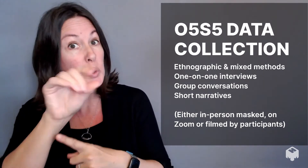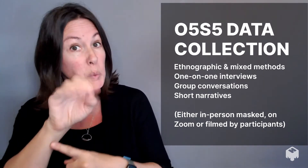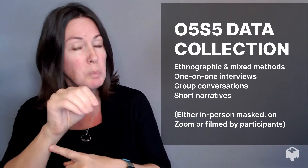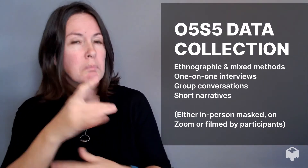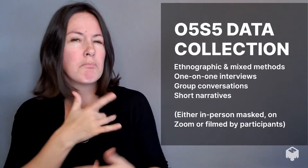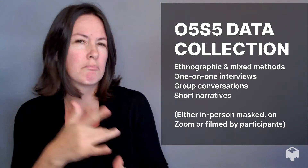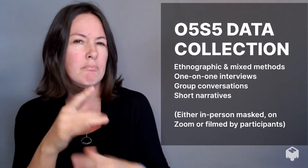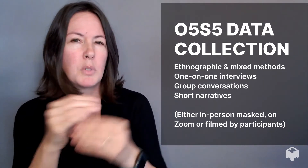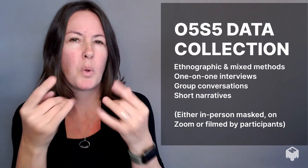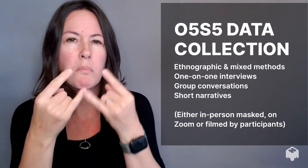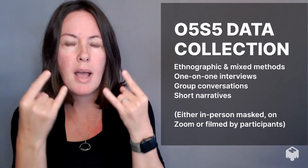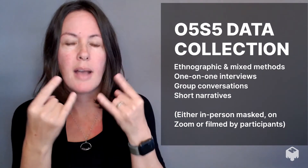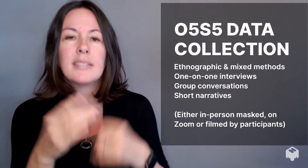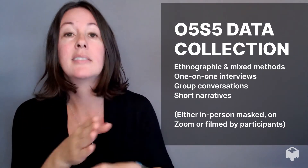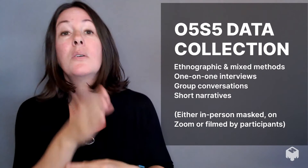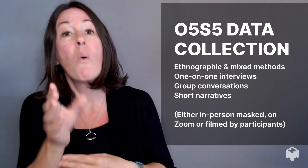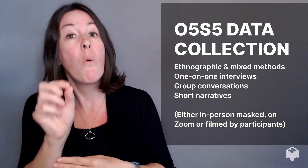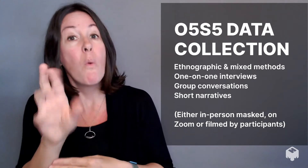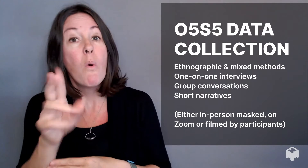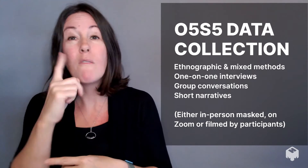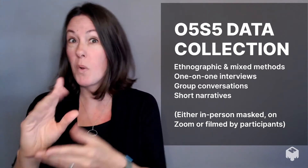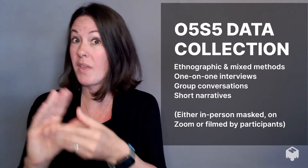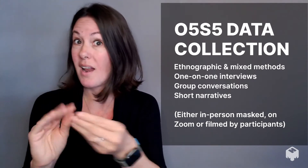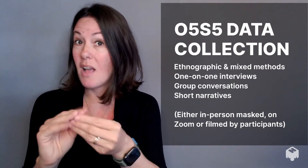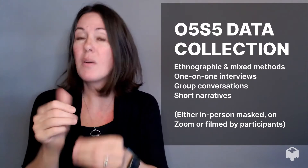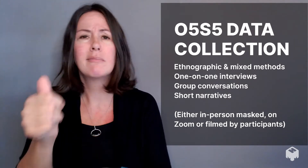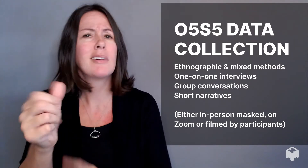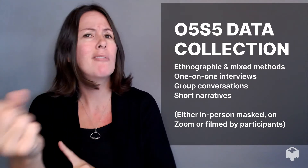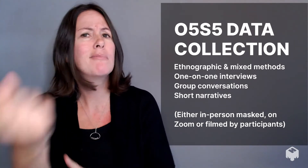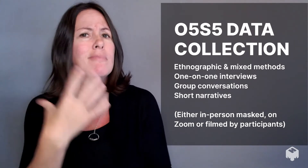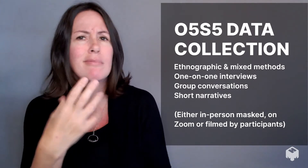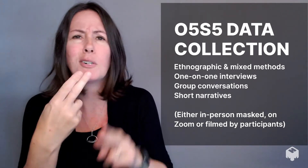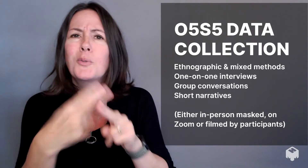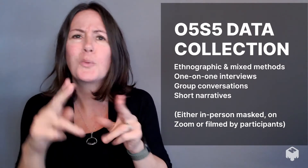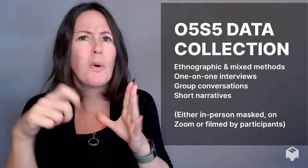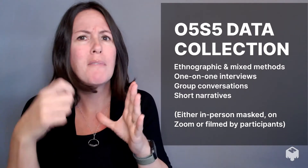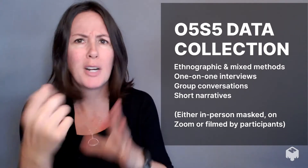on or over Zoom, typically without masks. And for the narratives, we are just